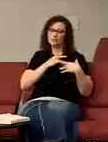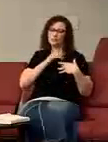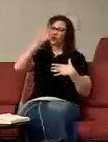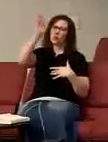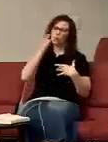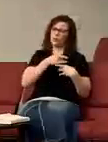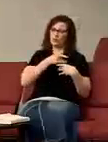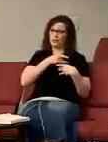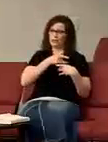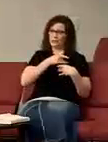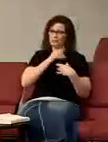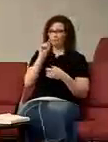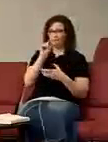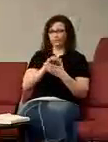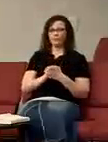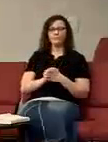anyway,